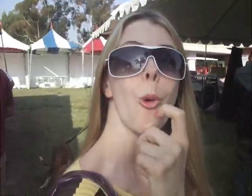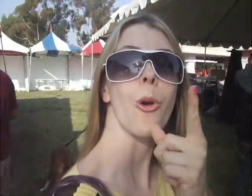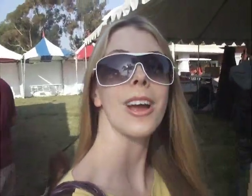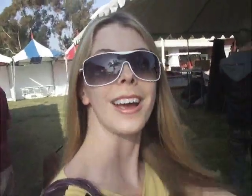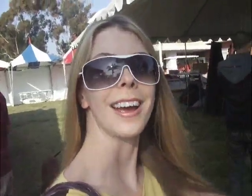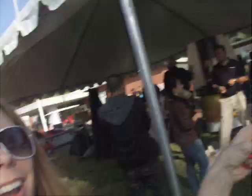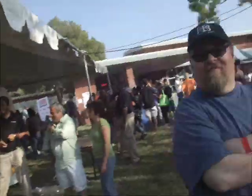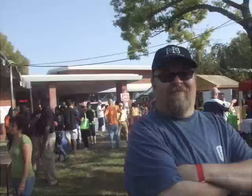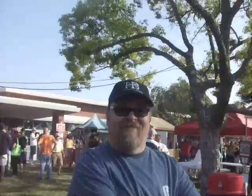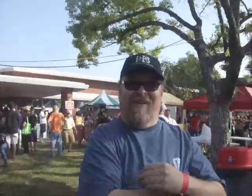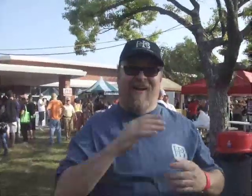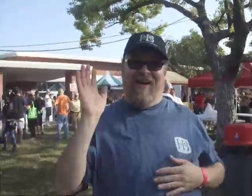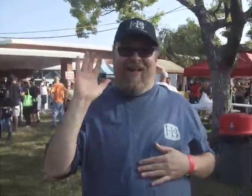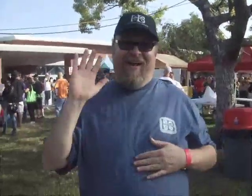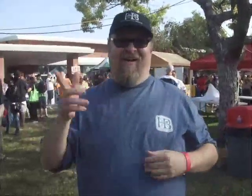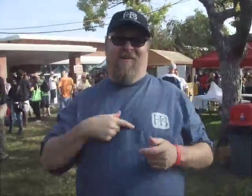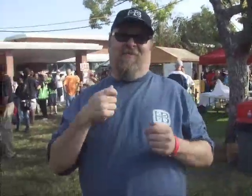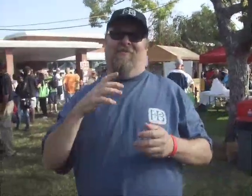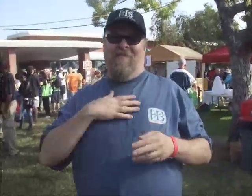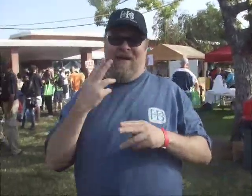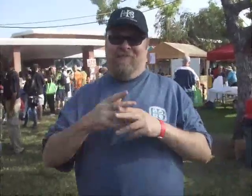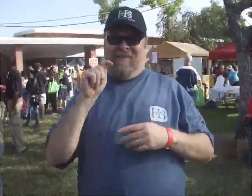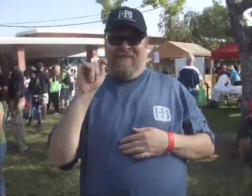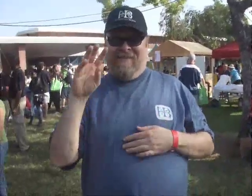Thank you for joining us.